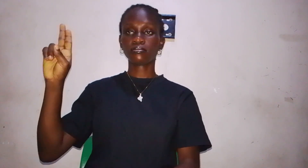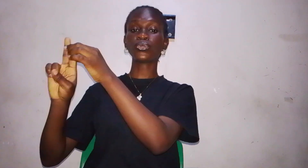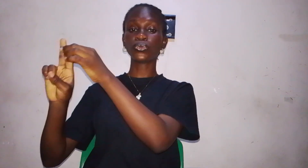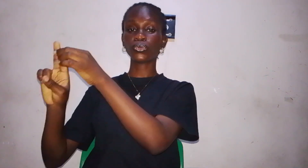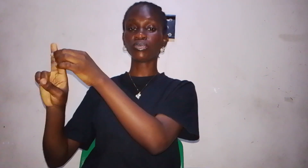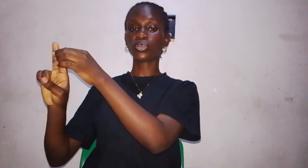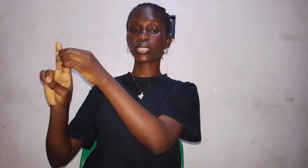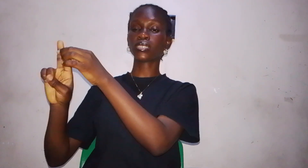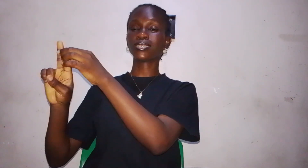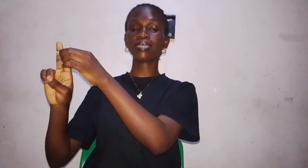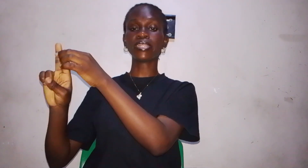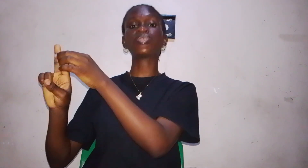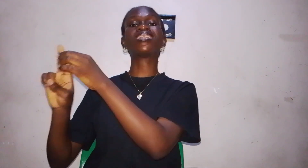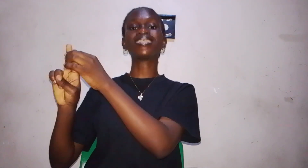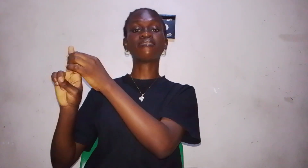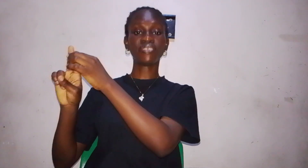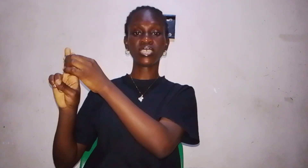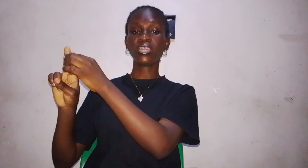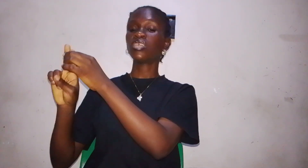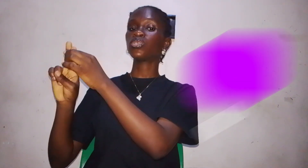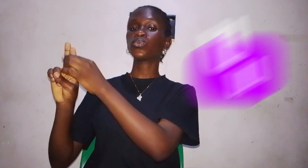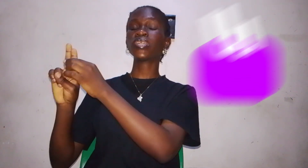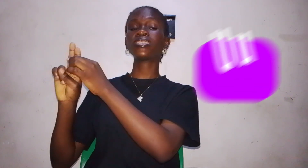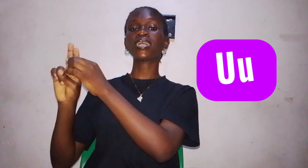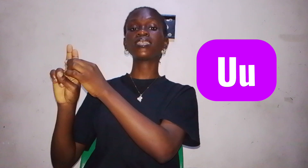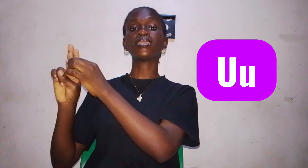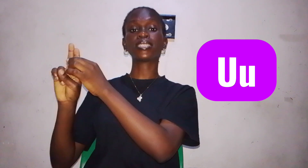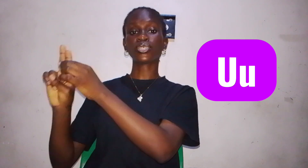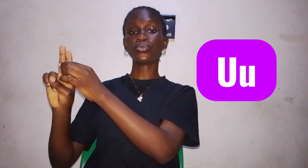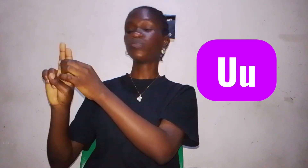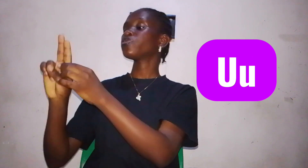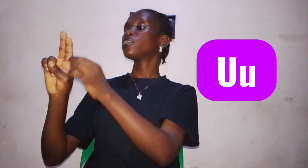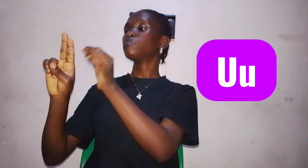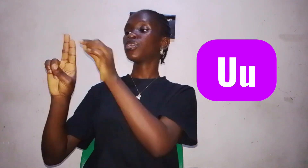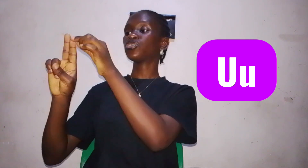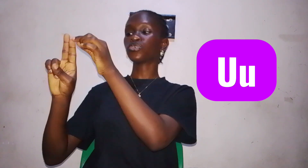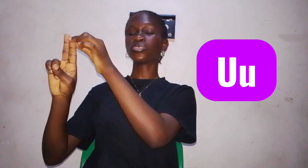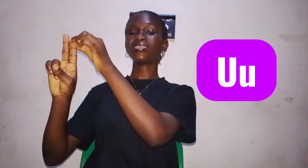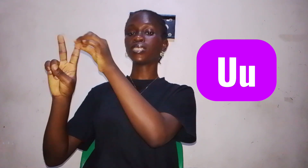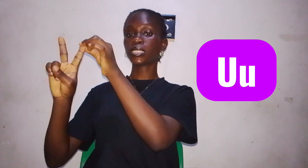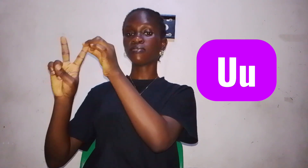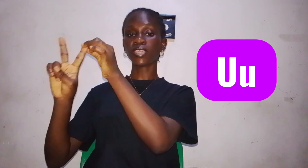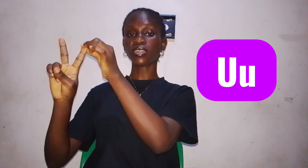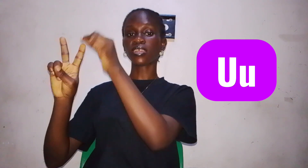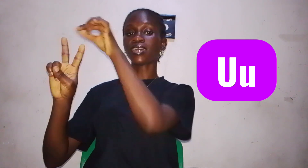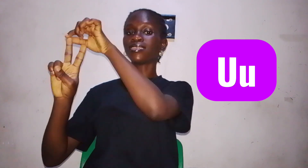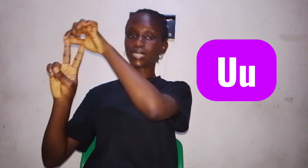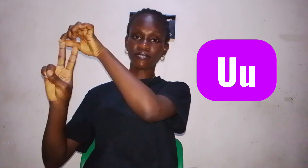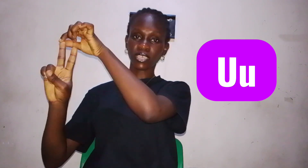Letter U, because it's similar to the letter V. So when you're signing the letter U, make sure this finger and this